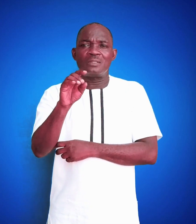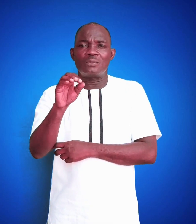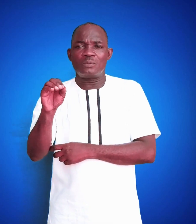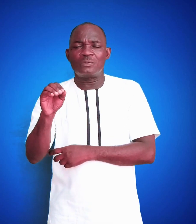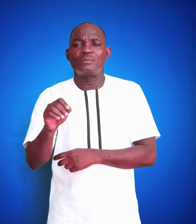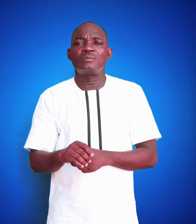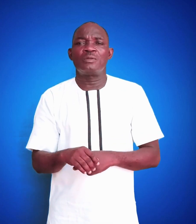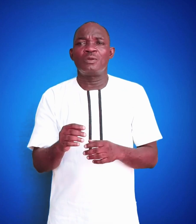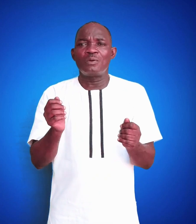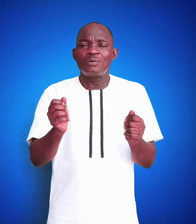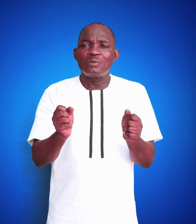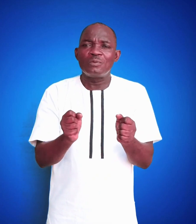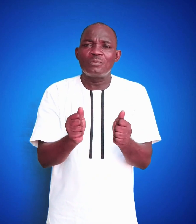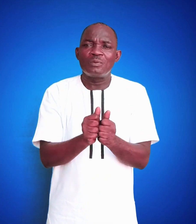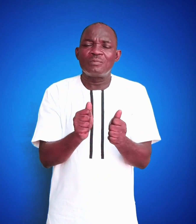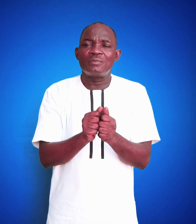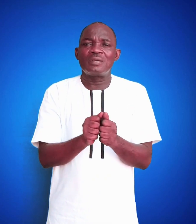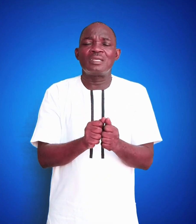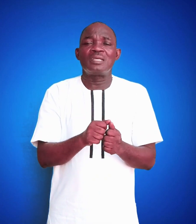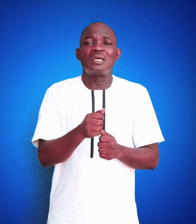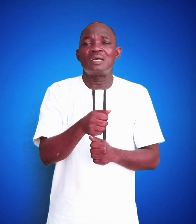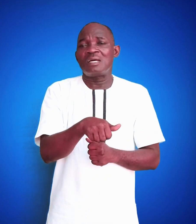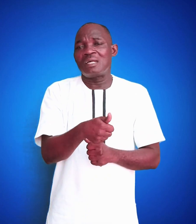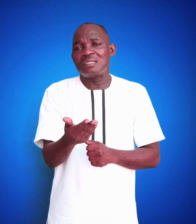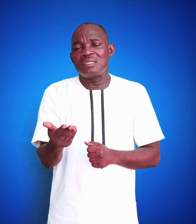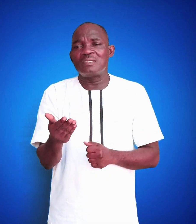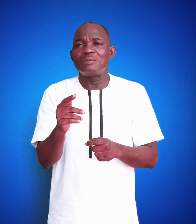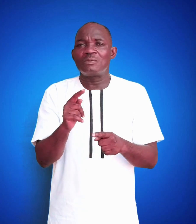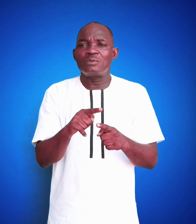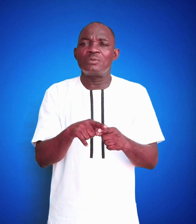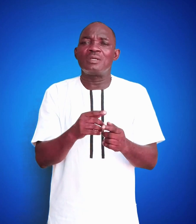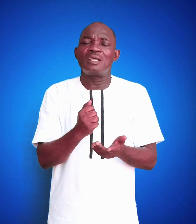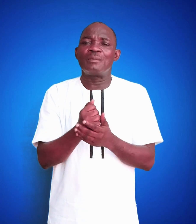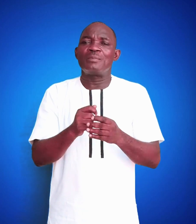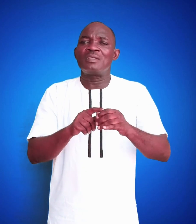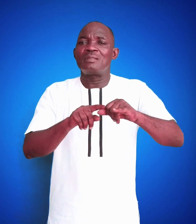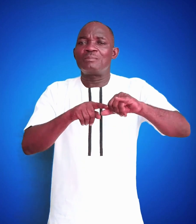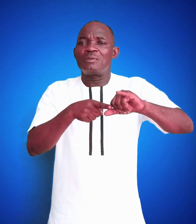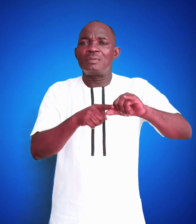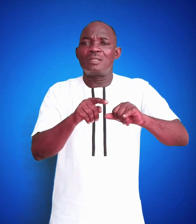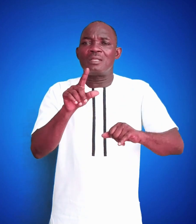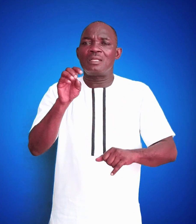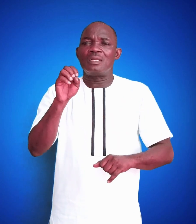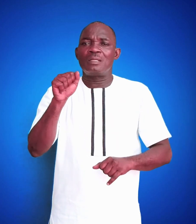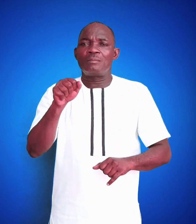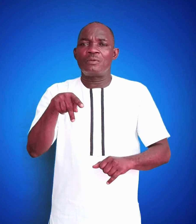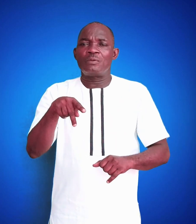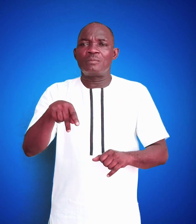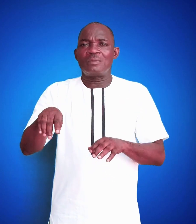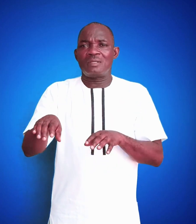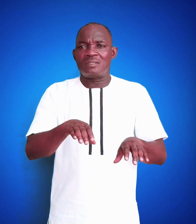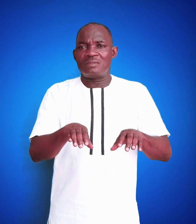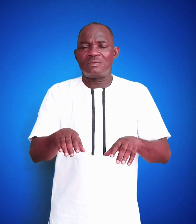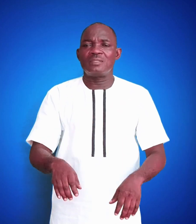CDOs with logistics to implement LEAP